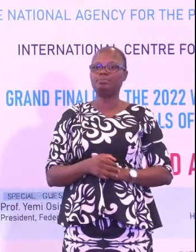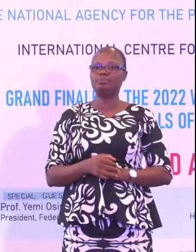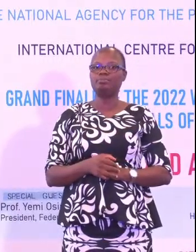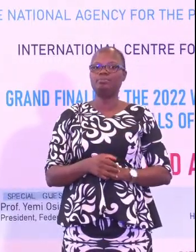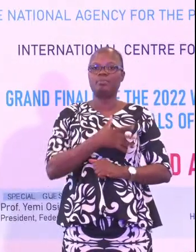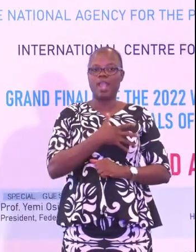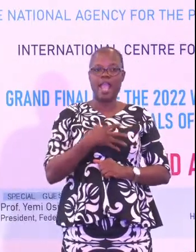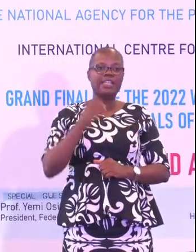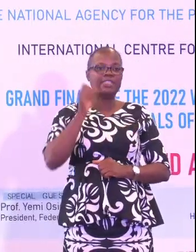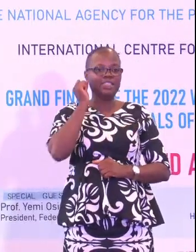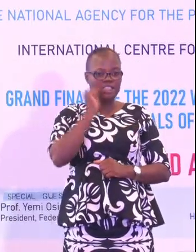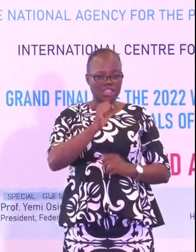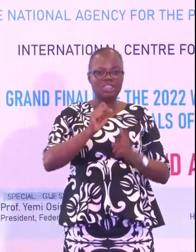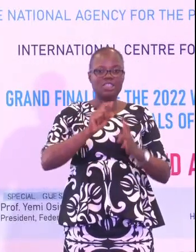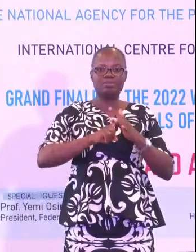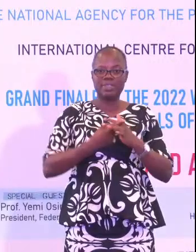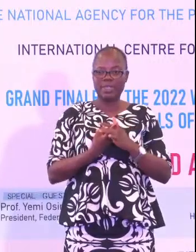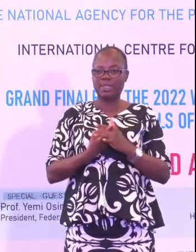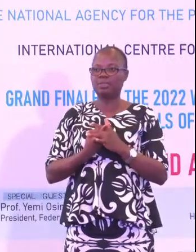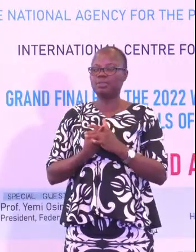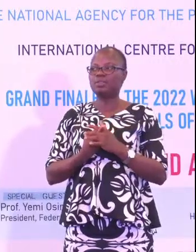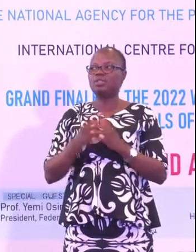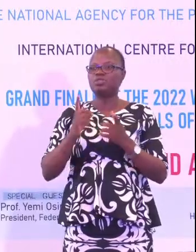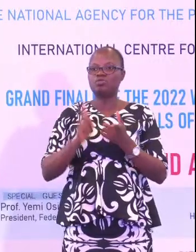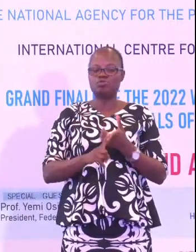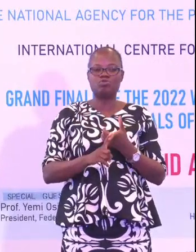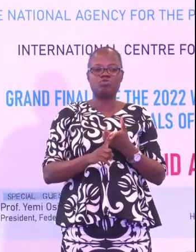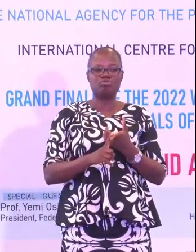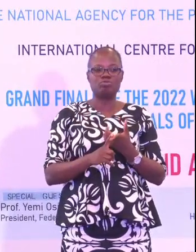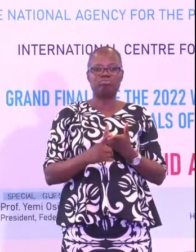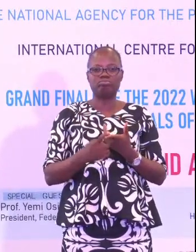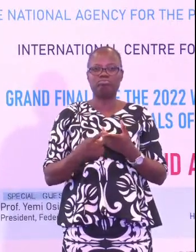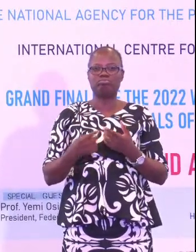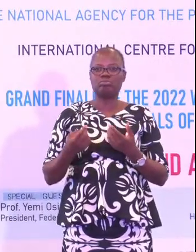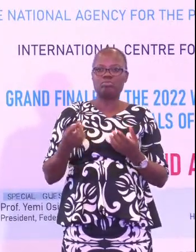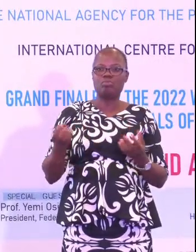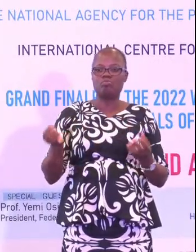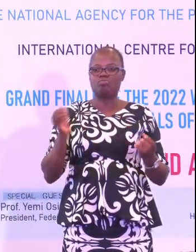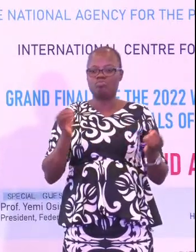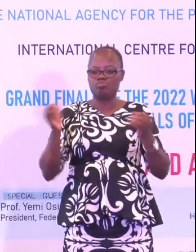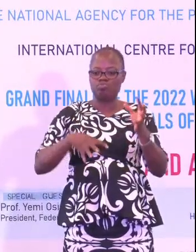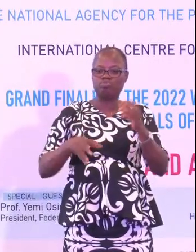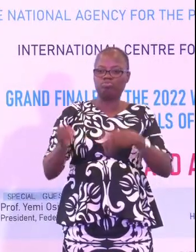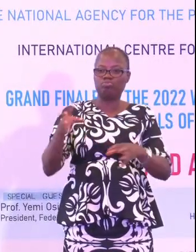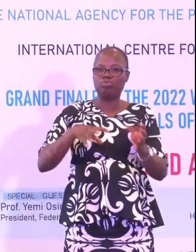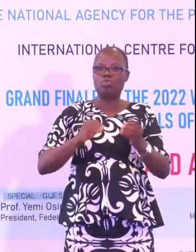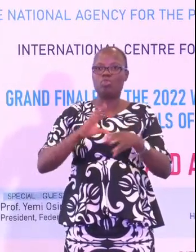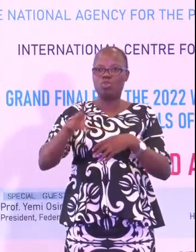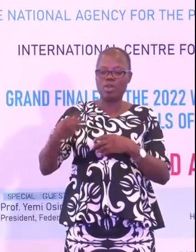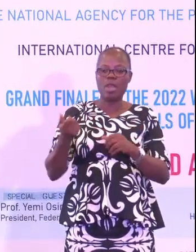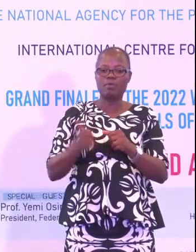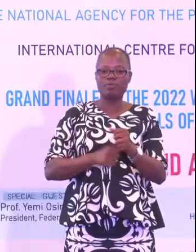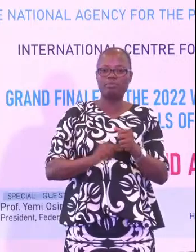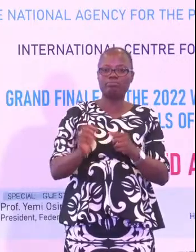And she began to galvanize support from